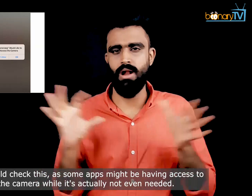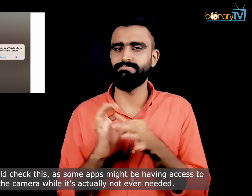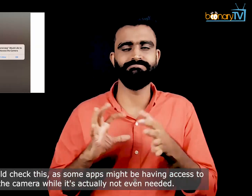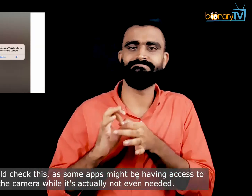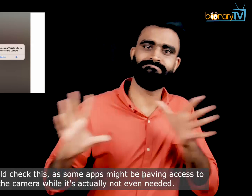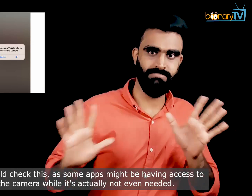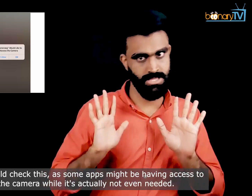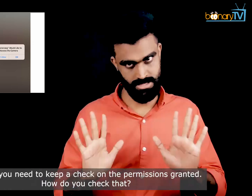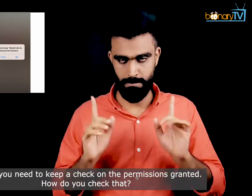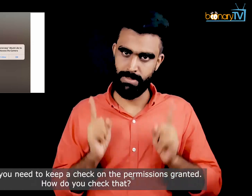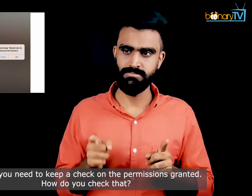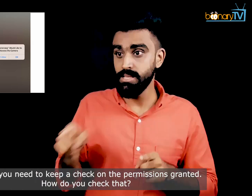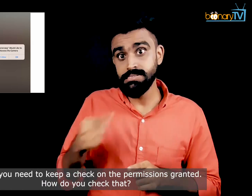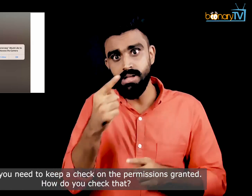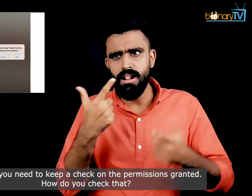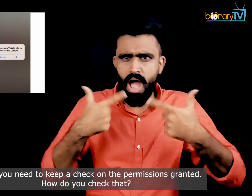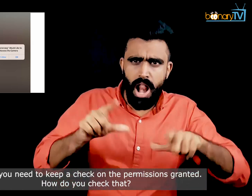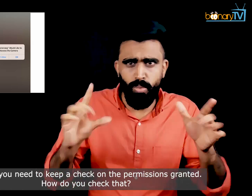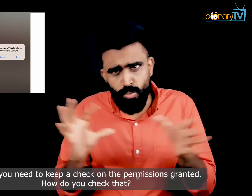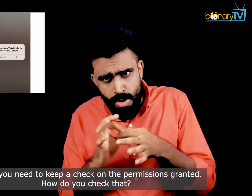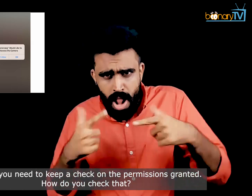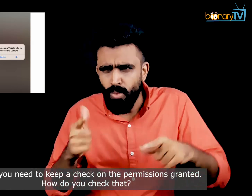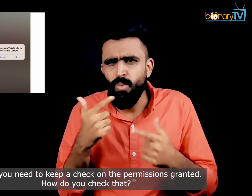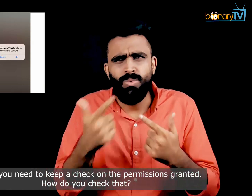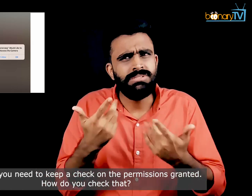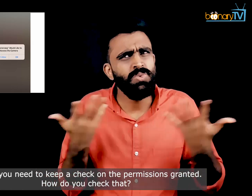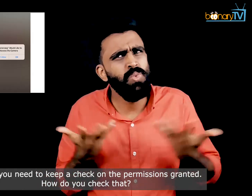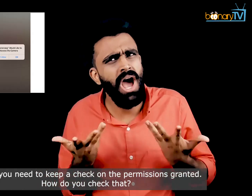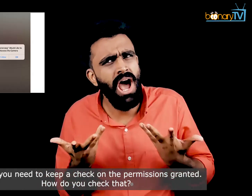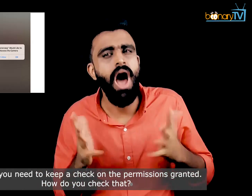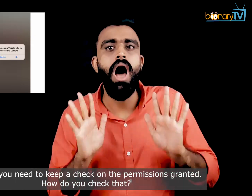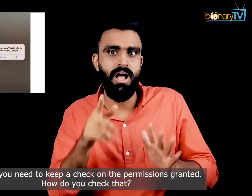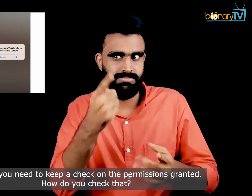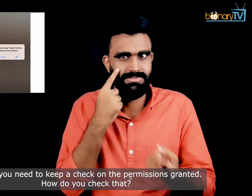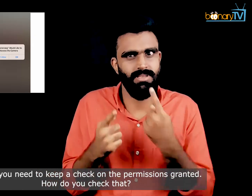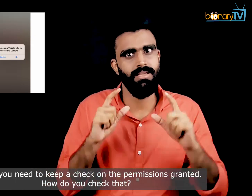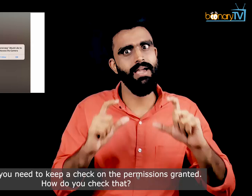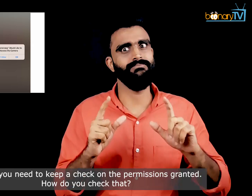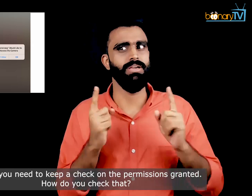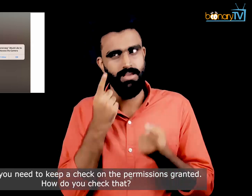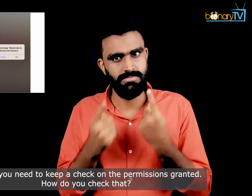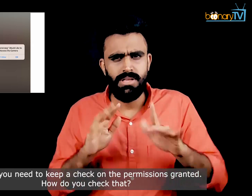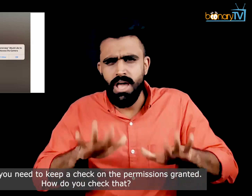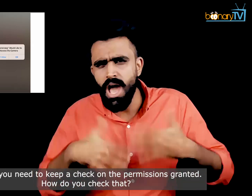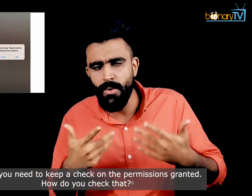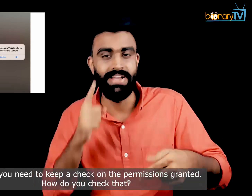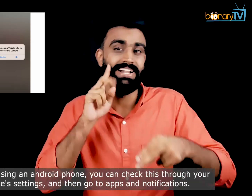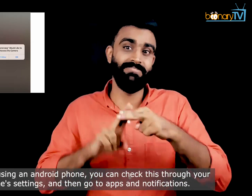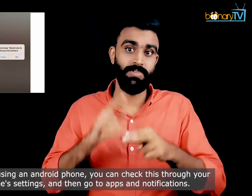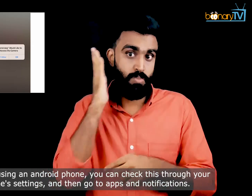needed. Hence, you need to keep a check on the permissions granted. How do you check that? If you're using